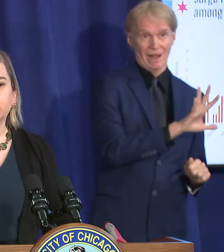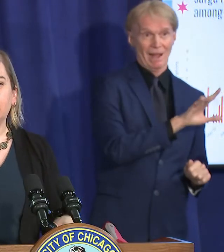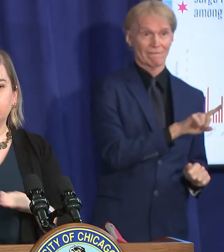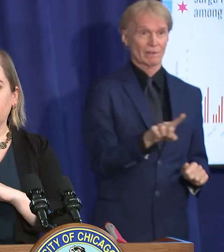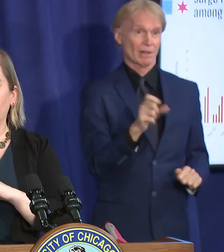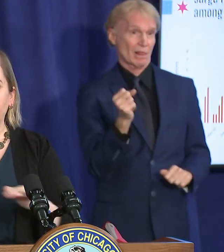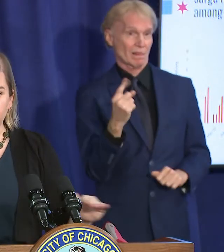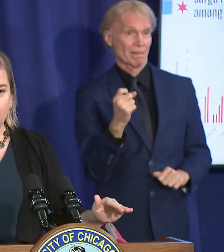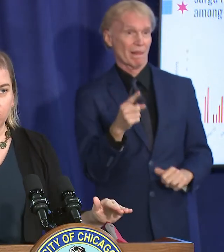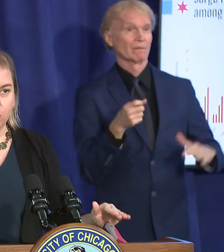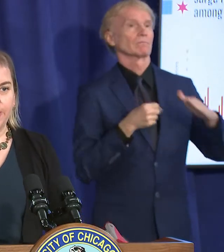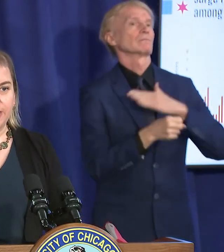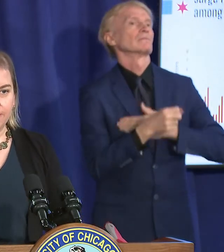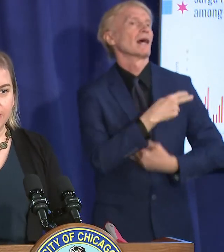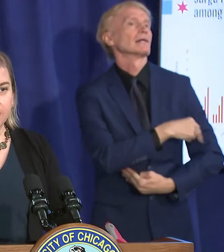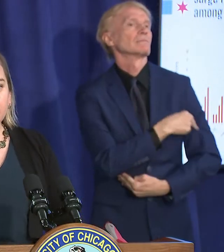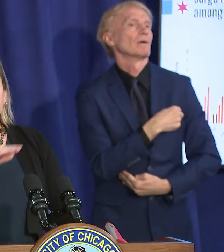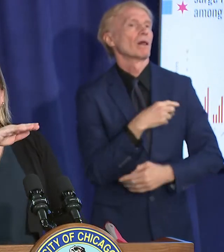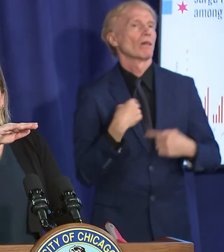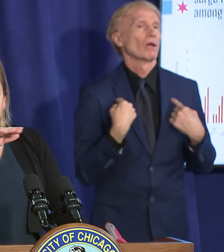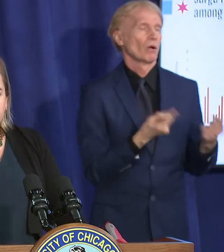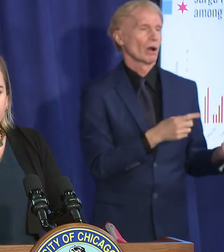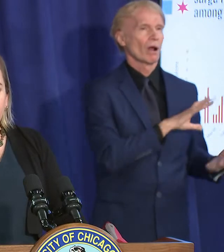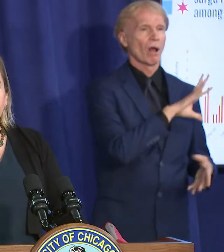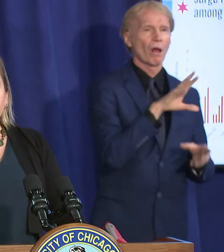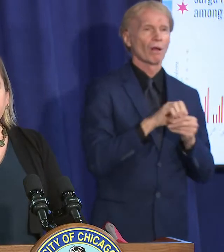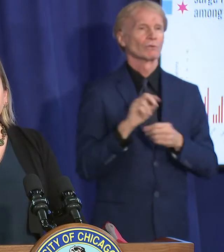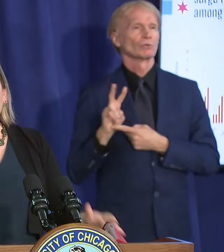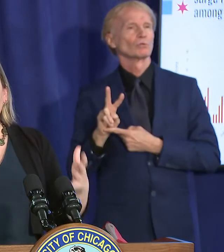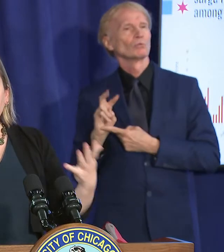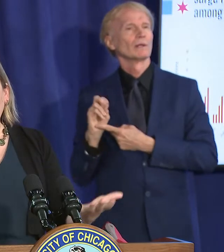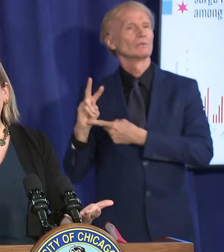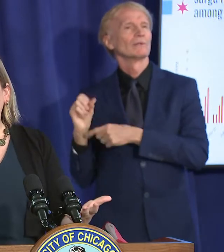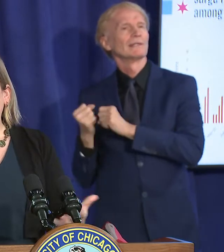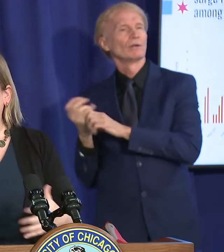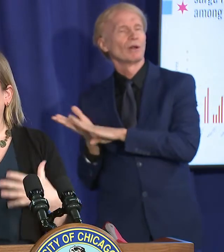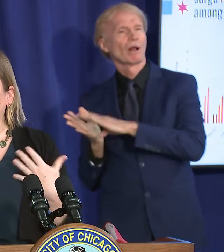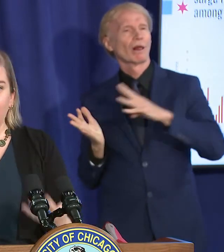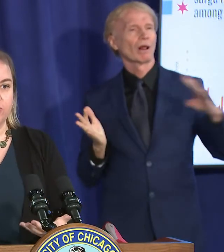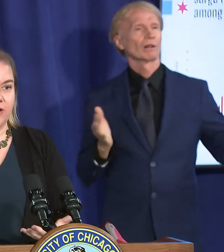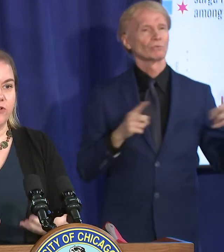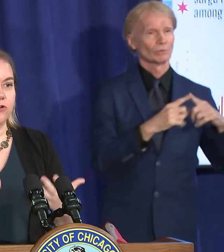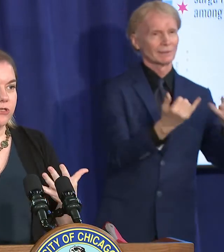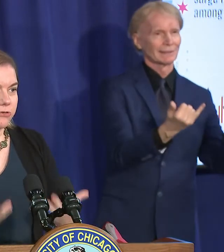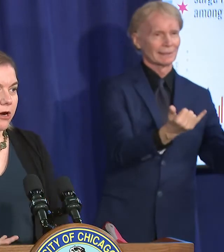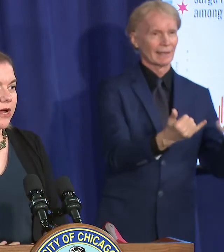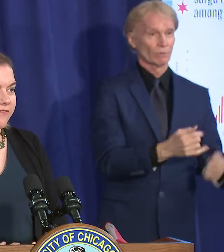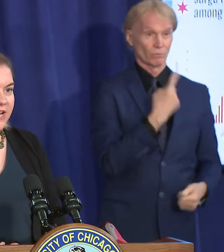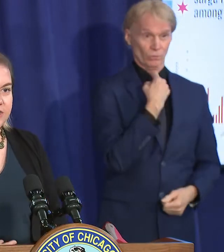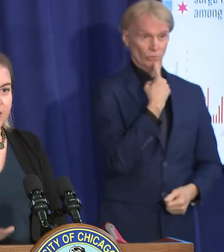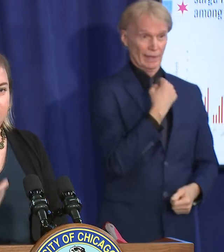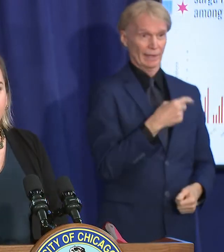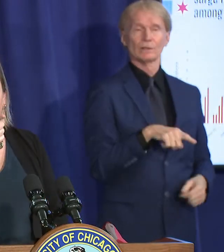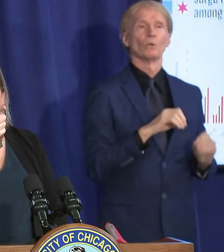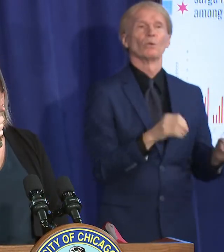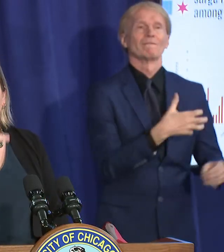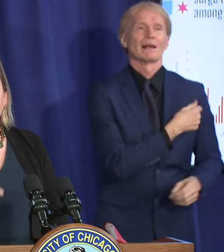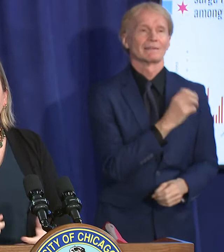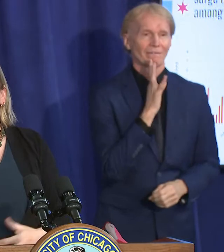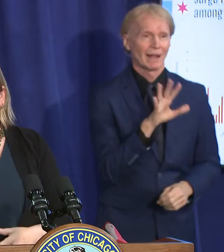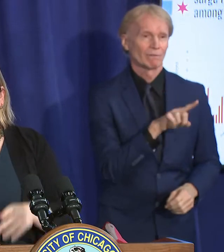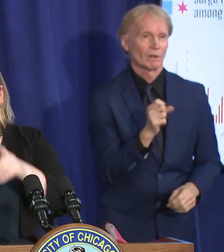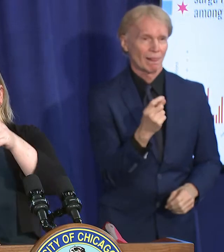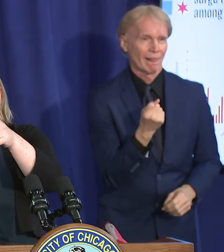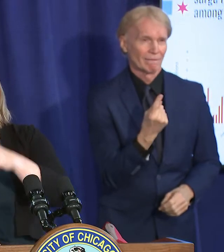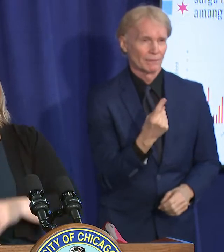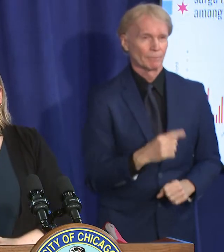been hospitalized with COVID throughout the whole pandemic. So you can see, first of all, red are 5 to 11-year-olds who are unvaccinated, and we've